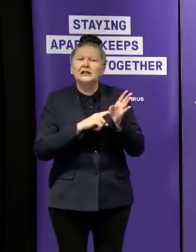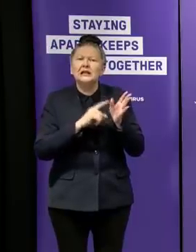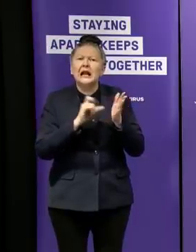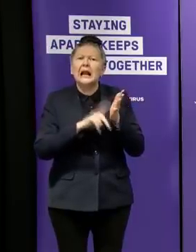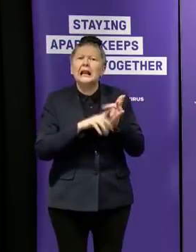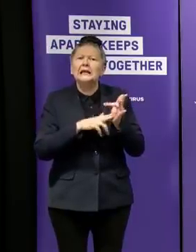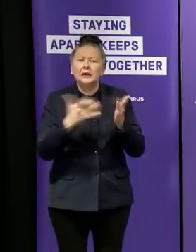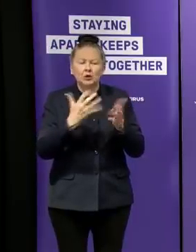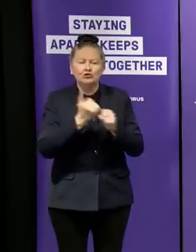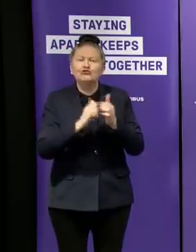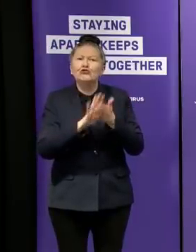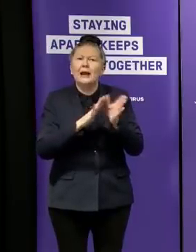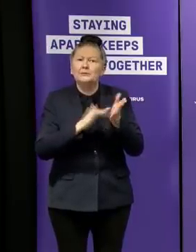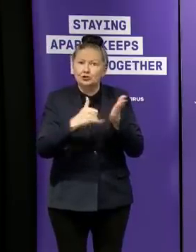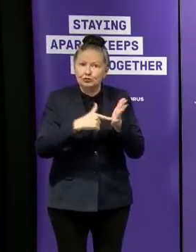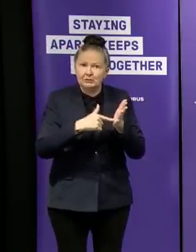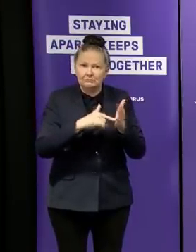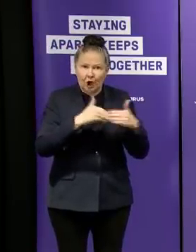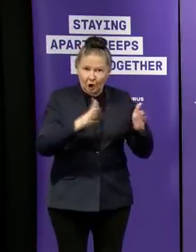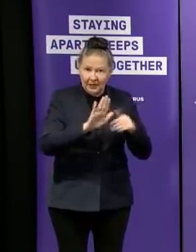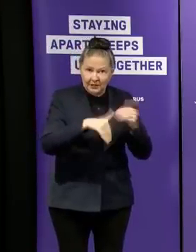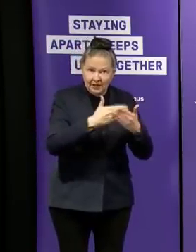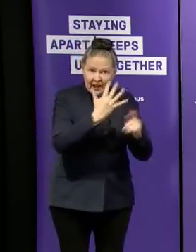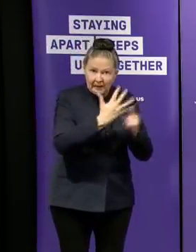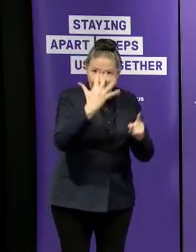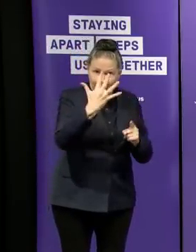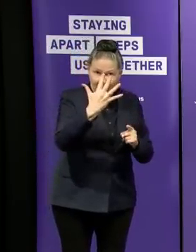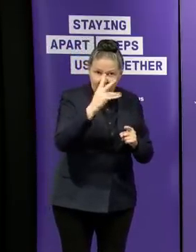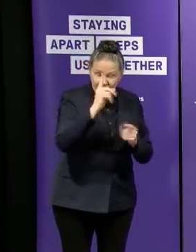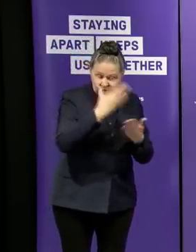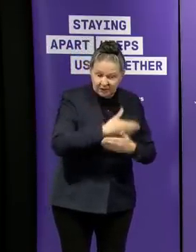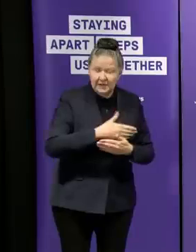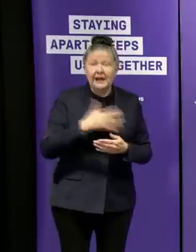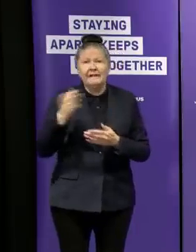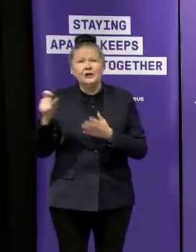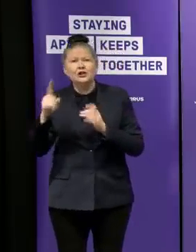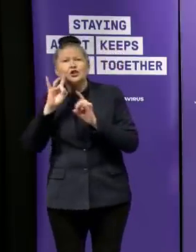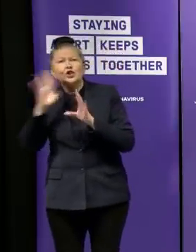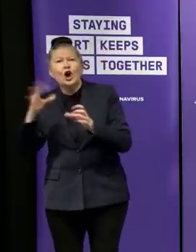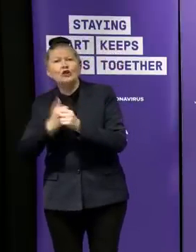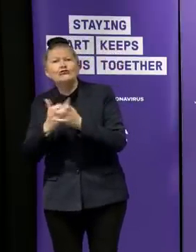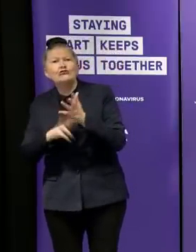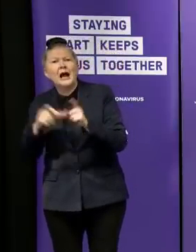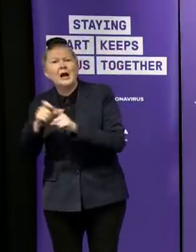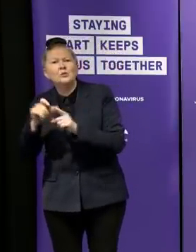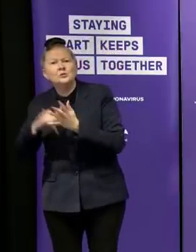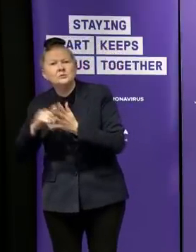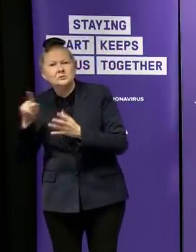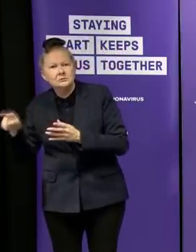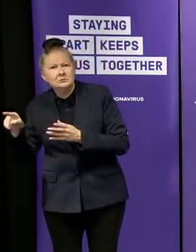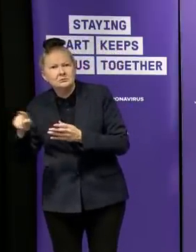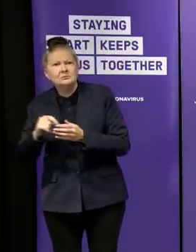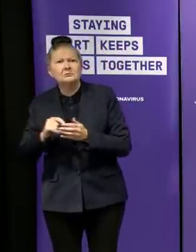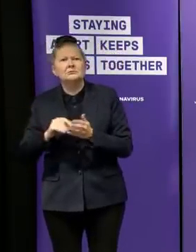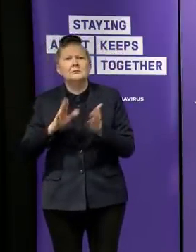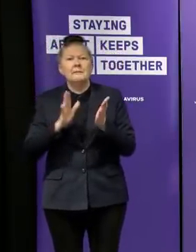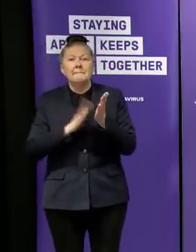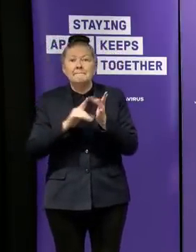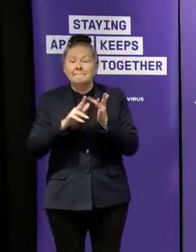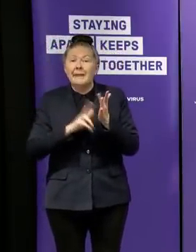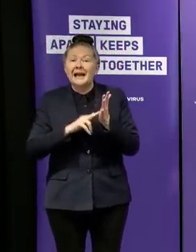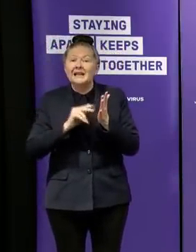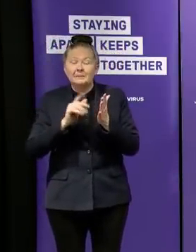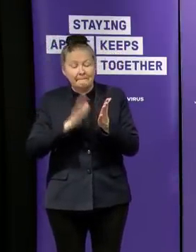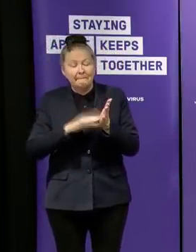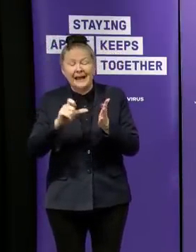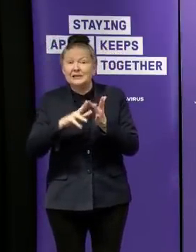is open till 5:30 p.m, the Macintosh Centre at the Shep Showgrounds, which is open to 3 p.m. We would encourage people who